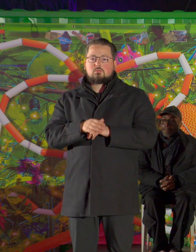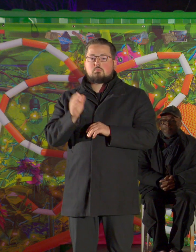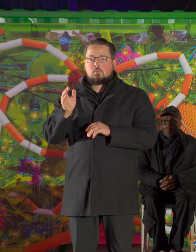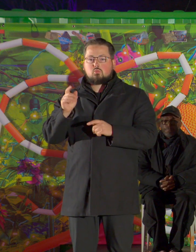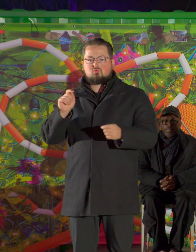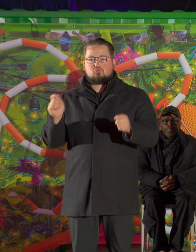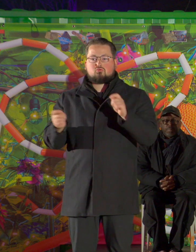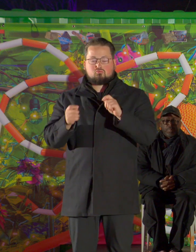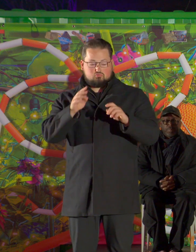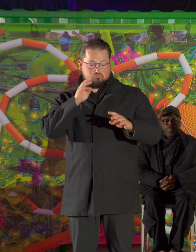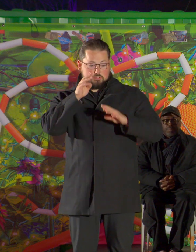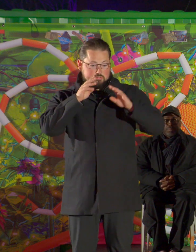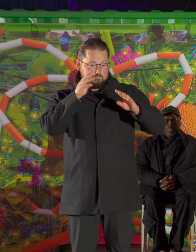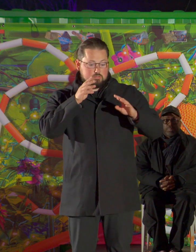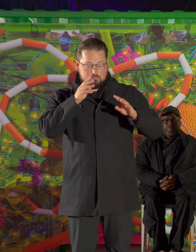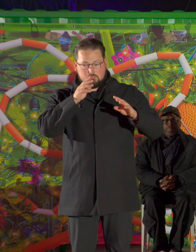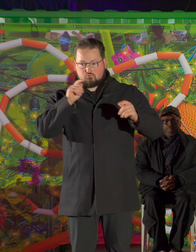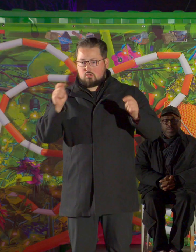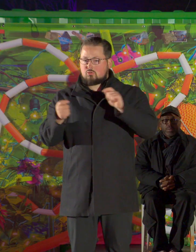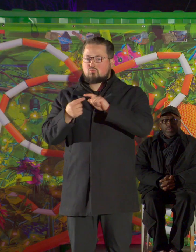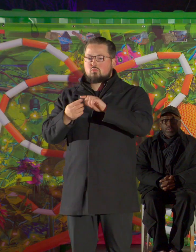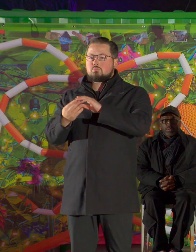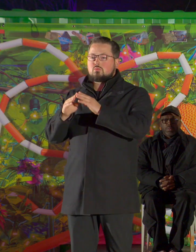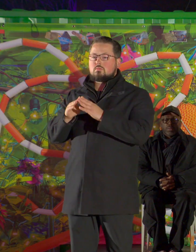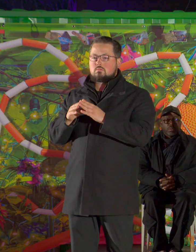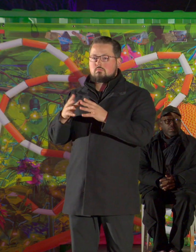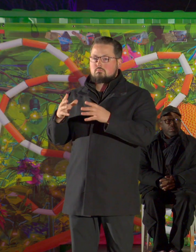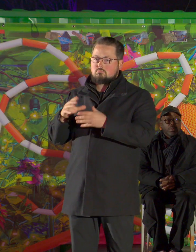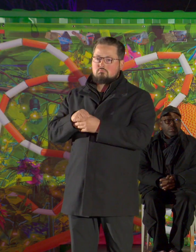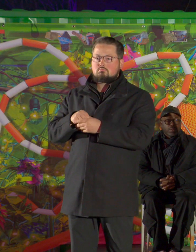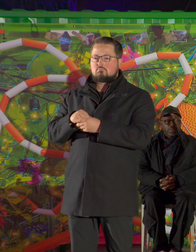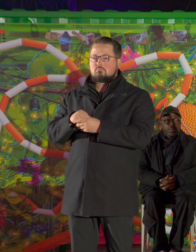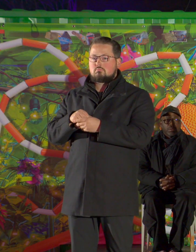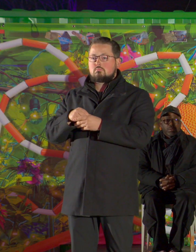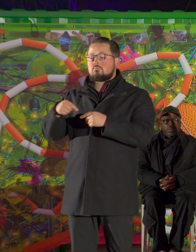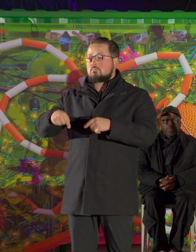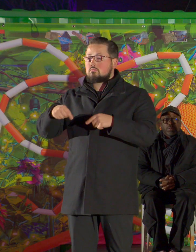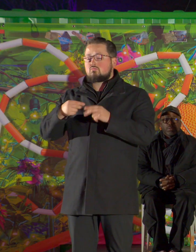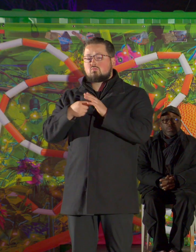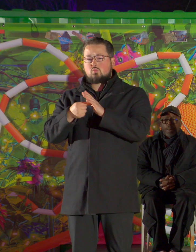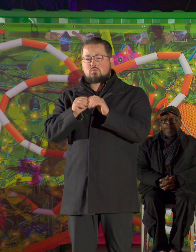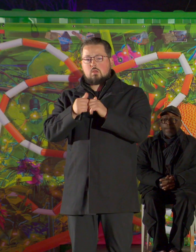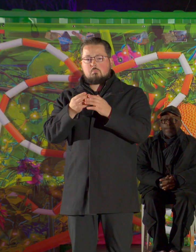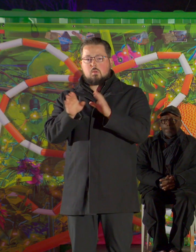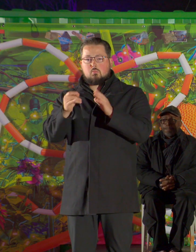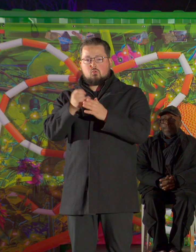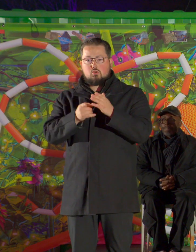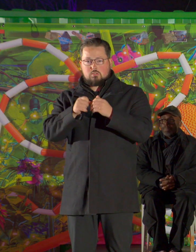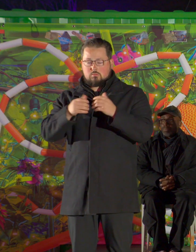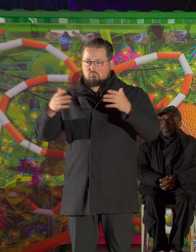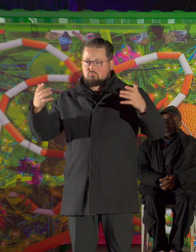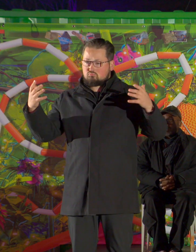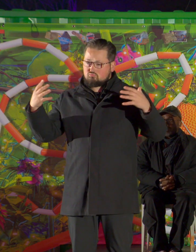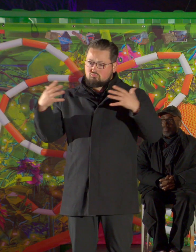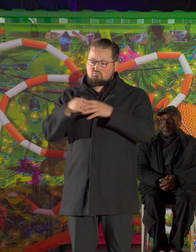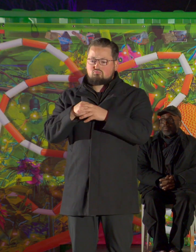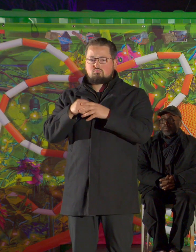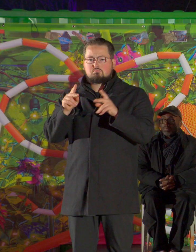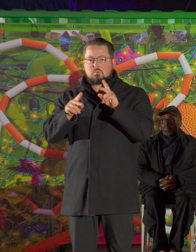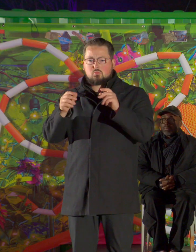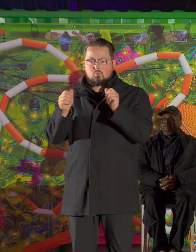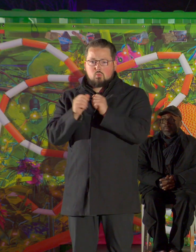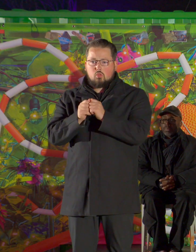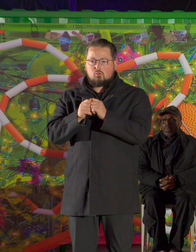turns creativity into community. Inviting Light shows how public art can bring people together, spark